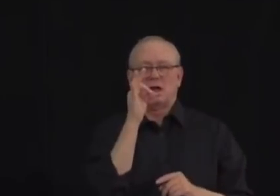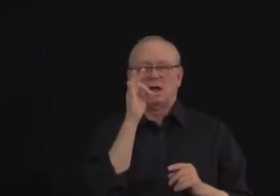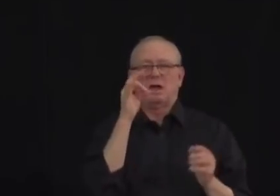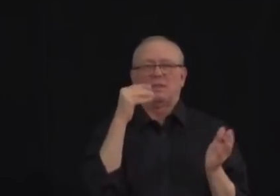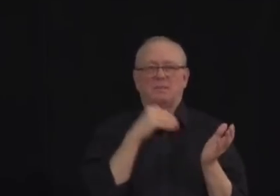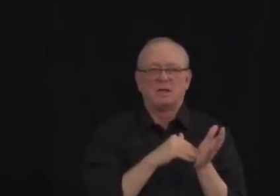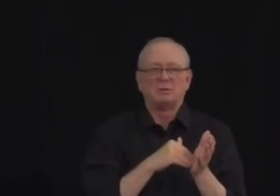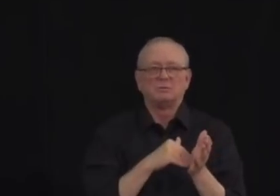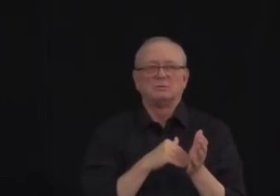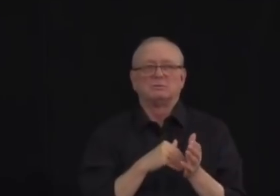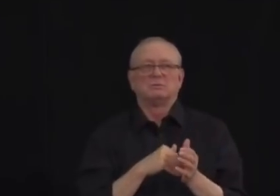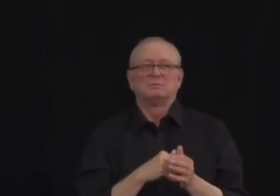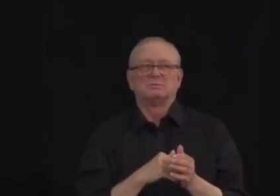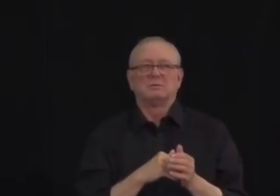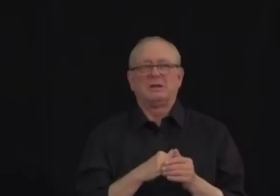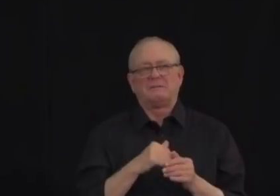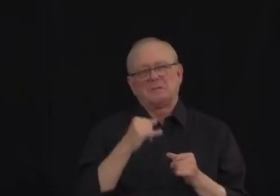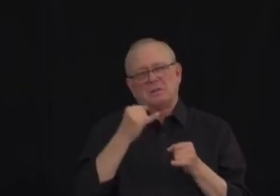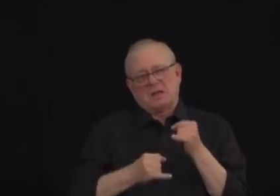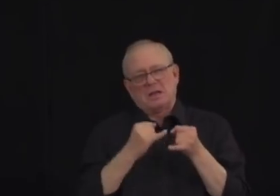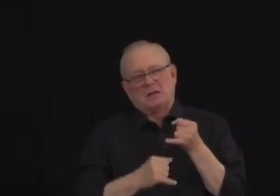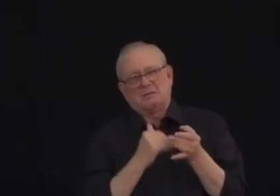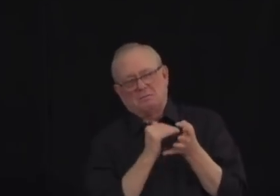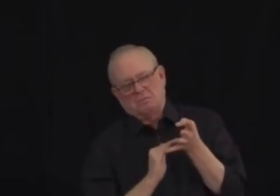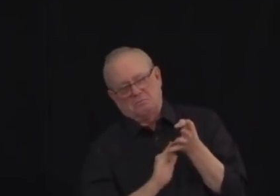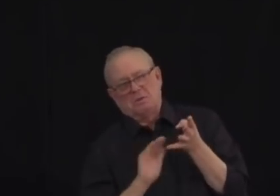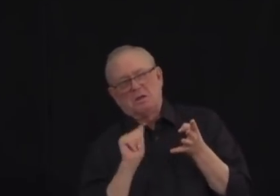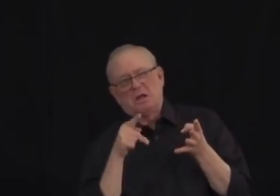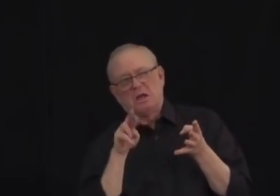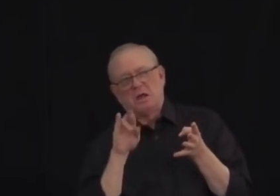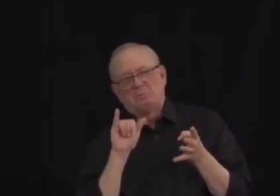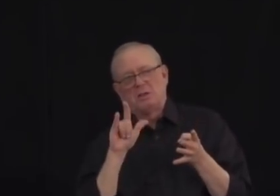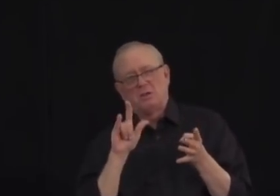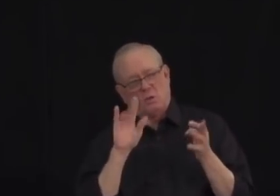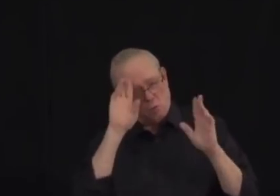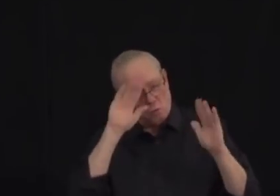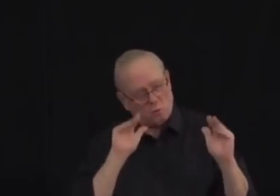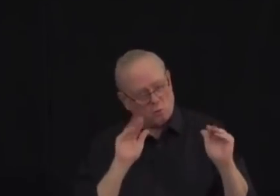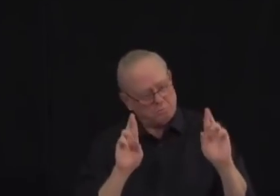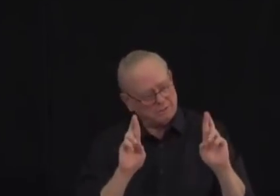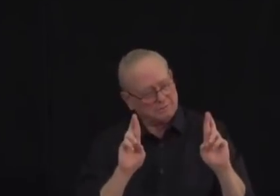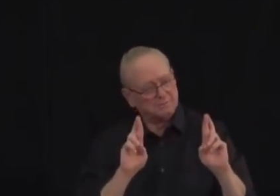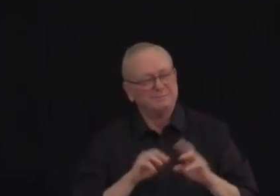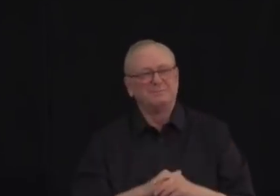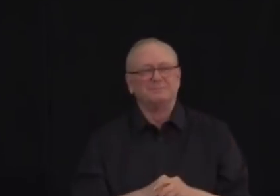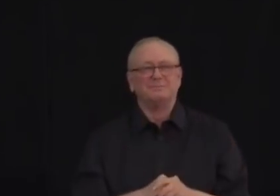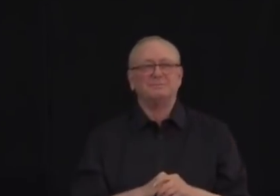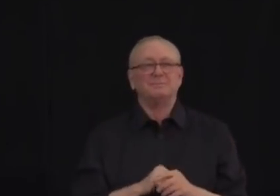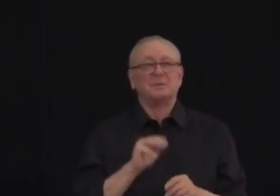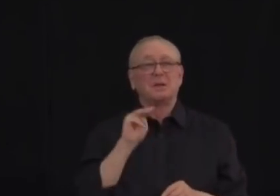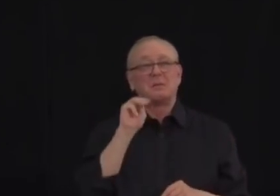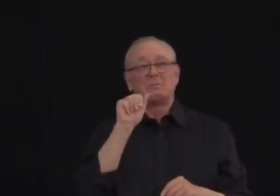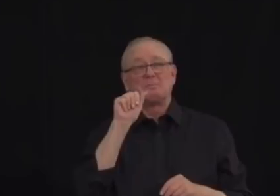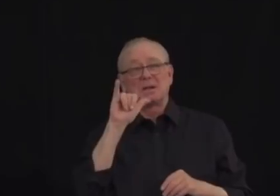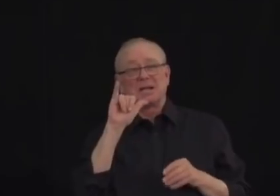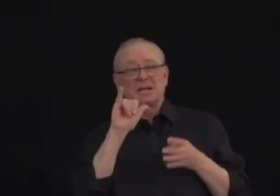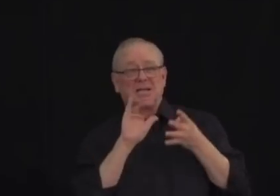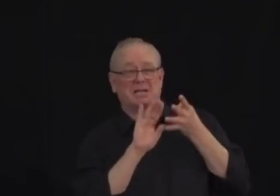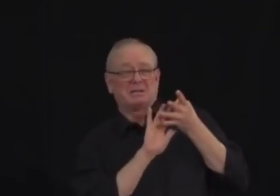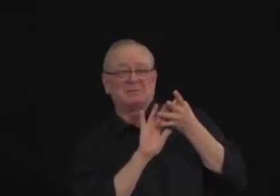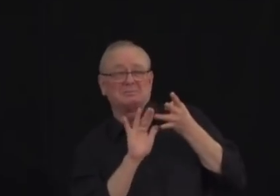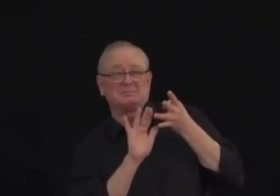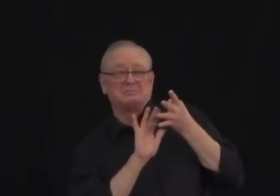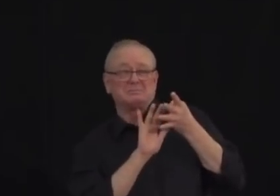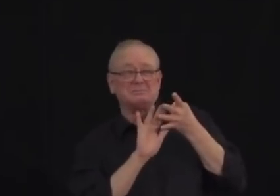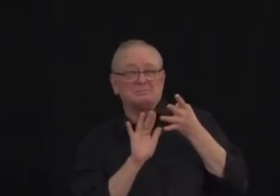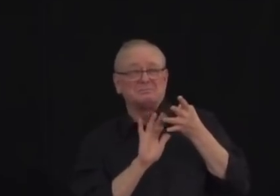And ultimately, our testing goal by mid to late May would be approximately 20,000 tests a day. That would be a